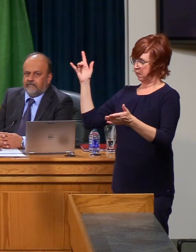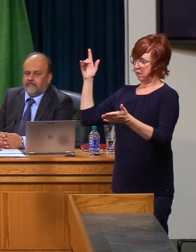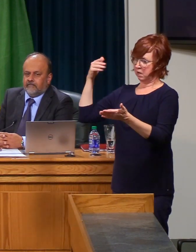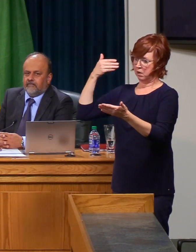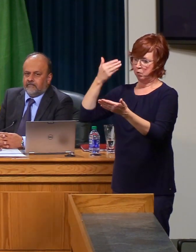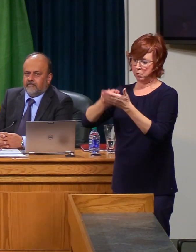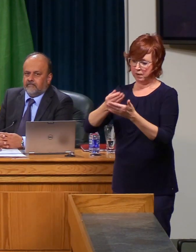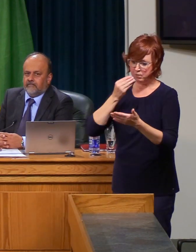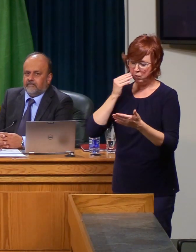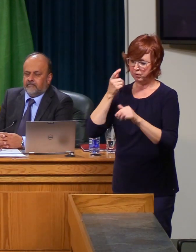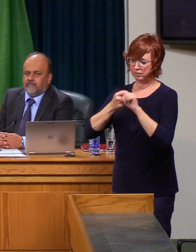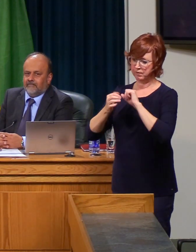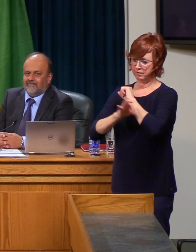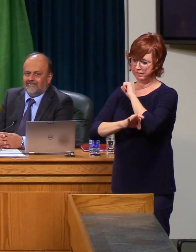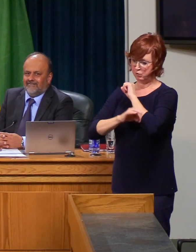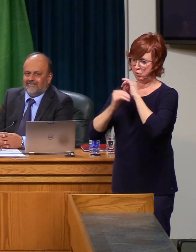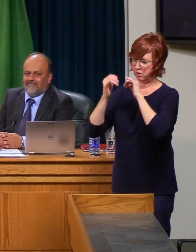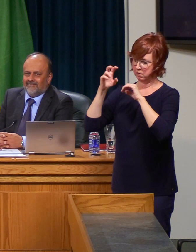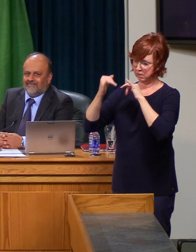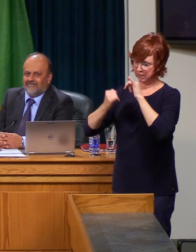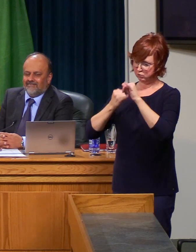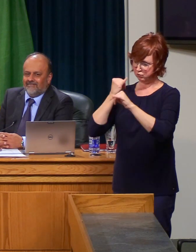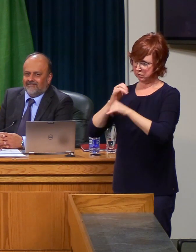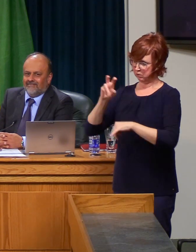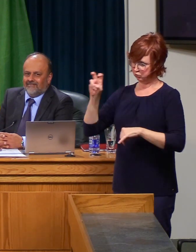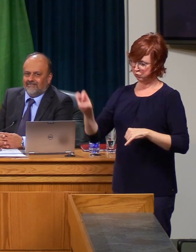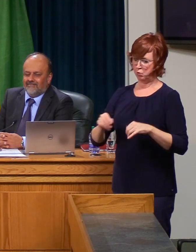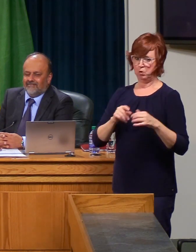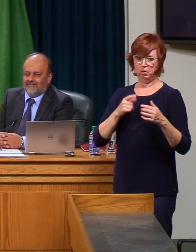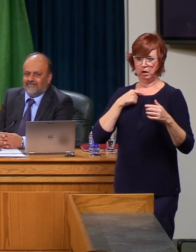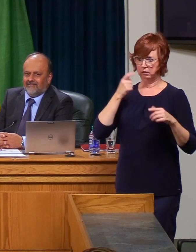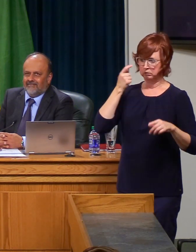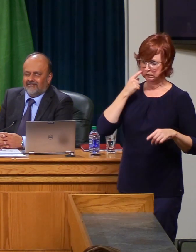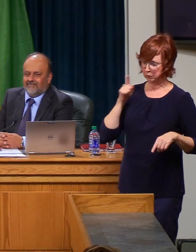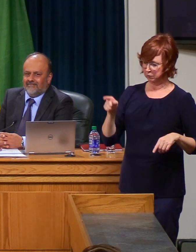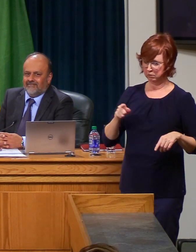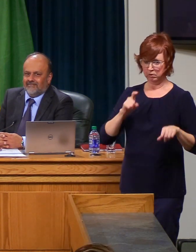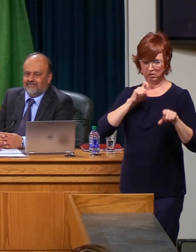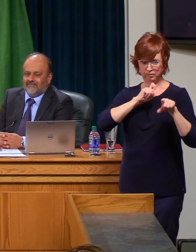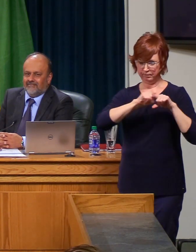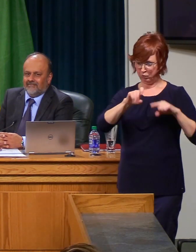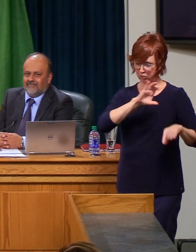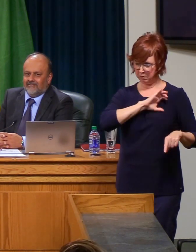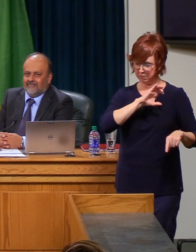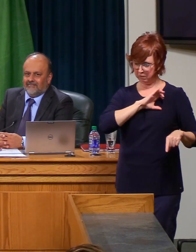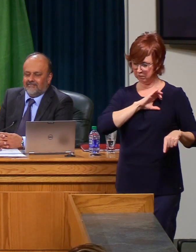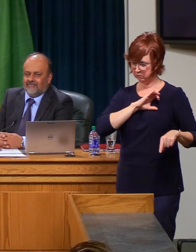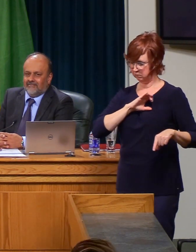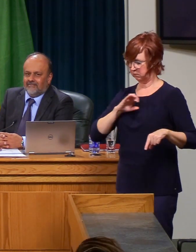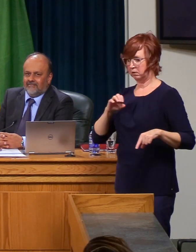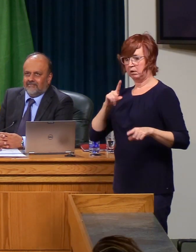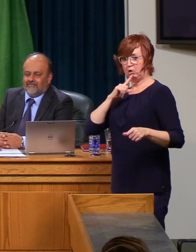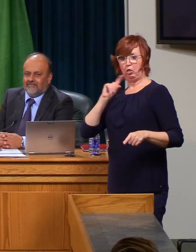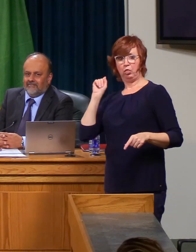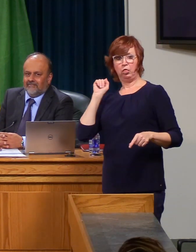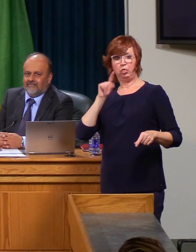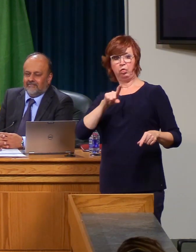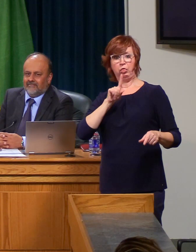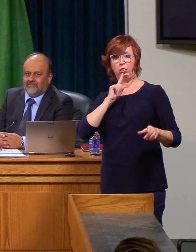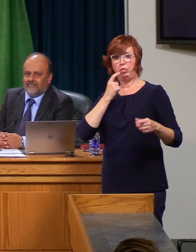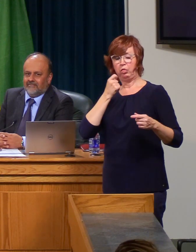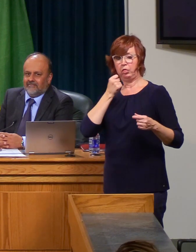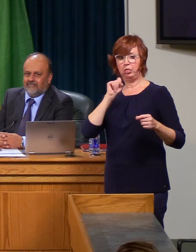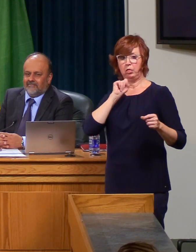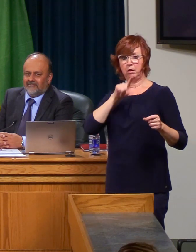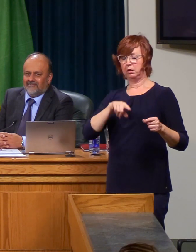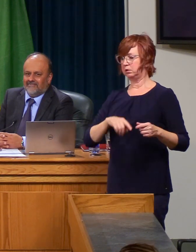do? They can phone their local police detachment. You're asking people to call the police on others when they know If they're they, not.